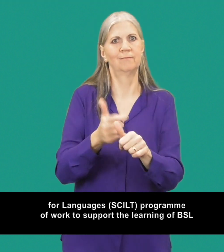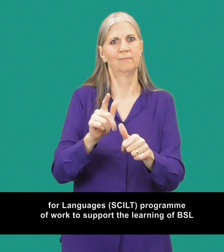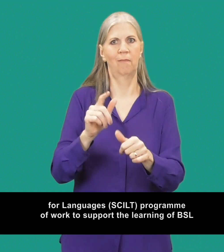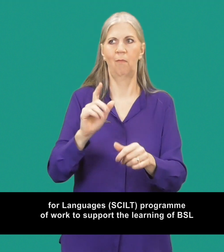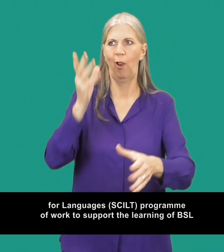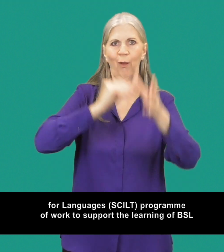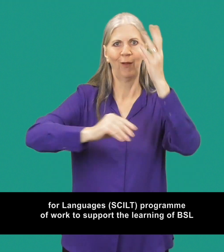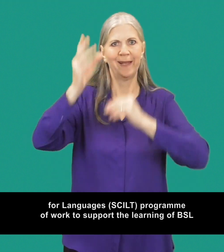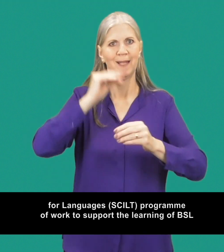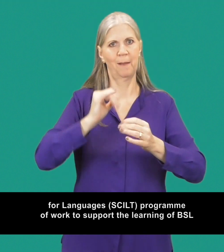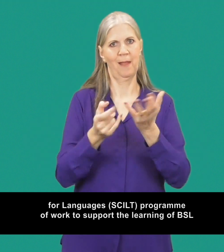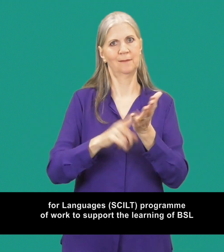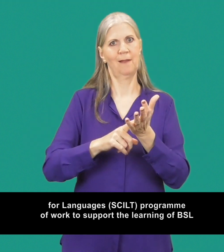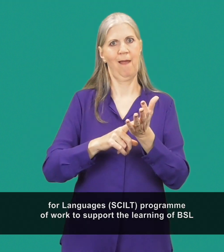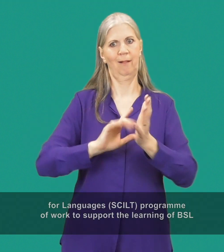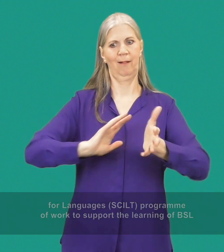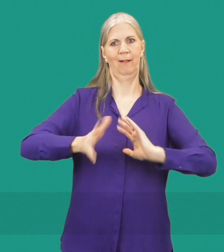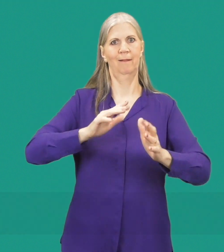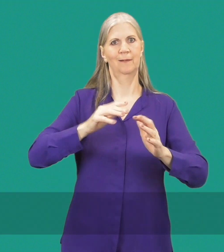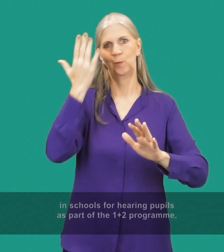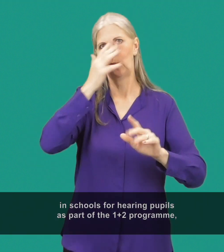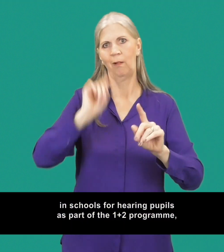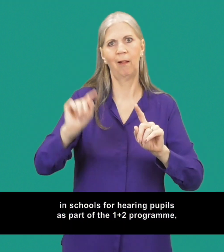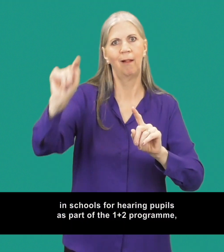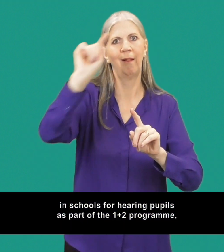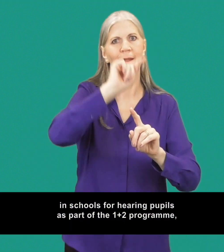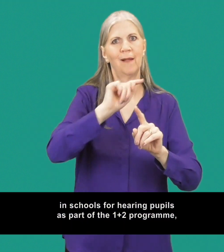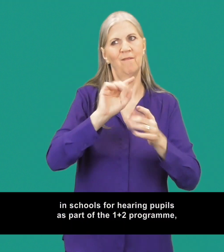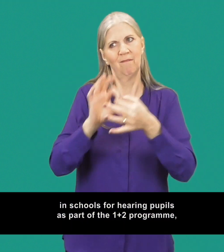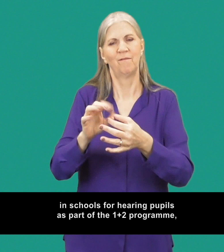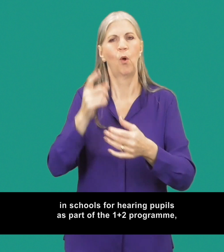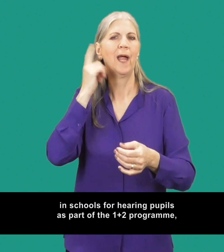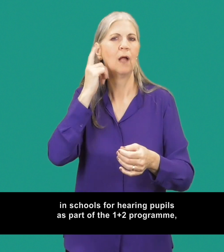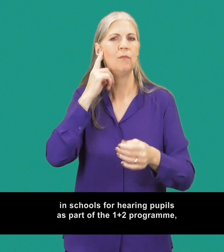in schools for hearing pupils as part of the 1+2 programme,